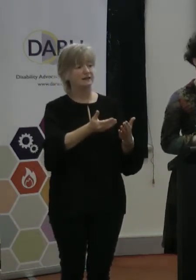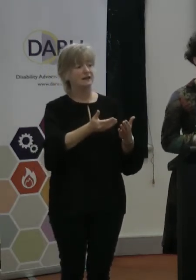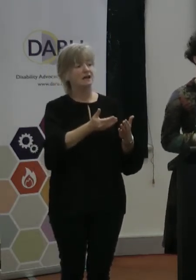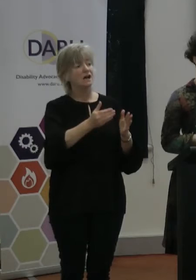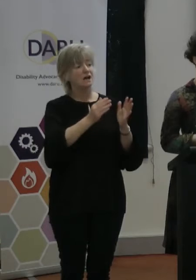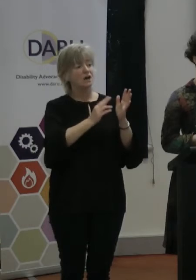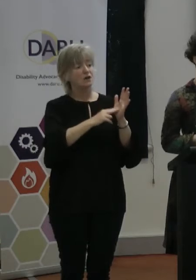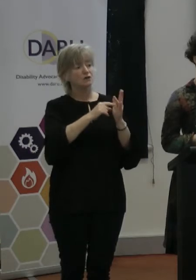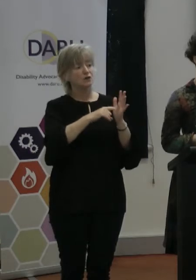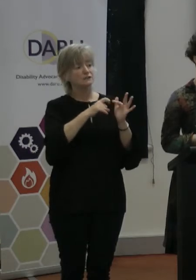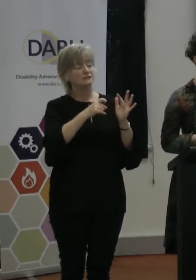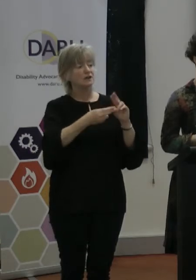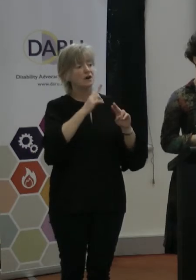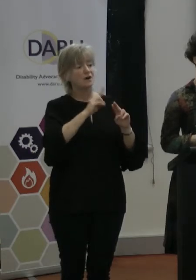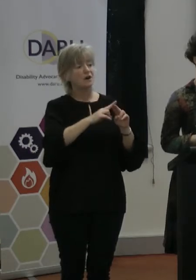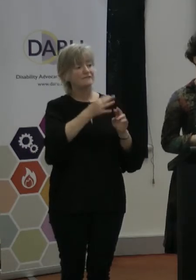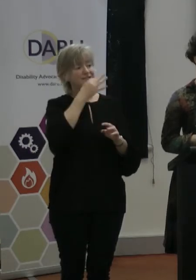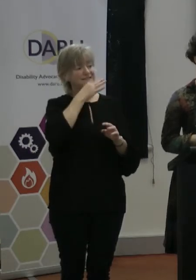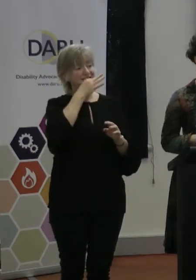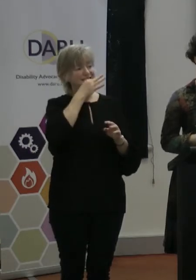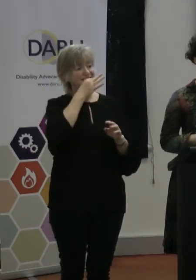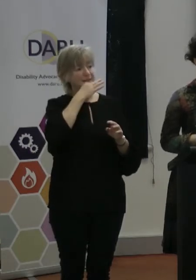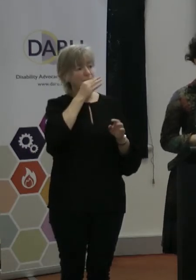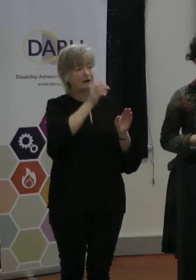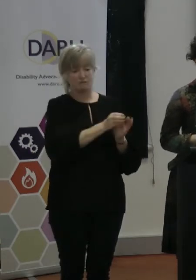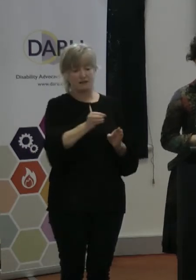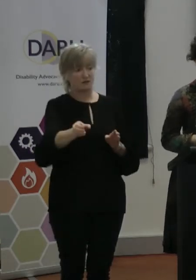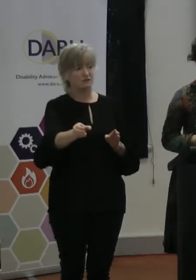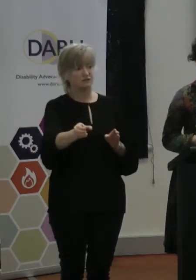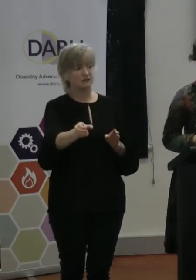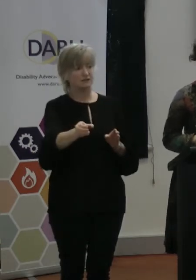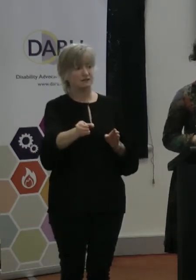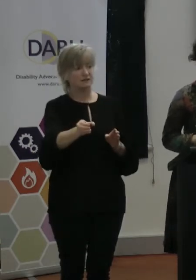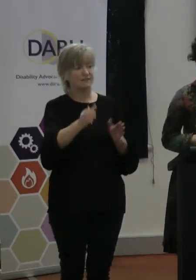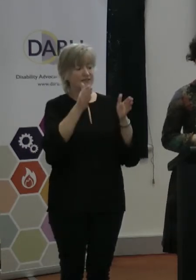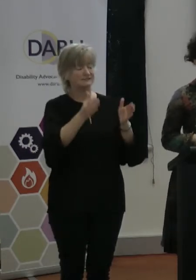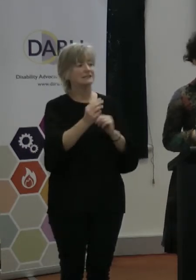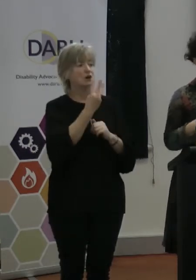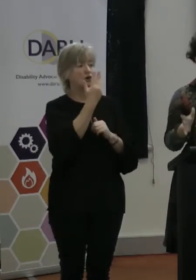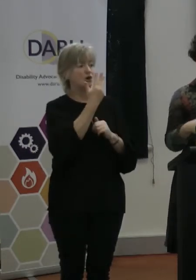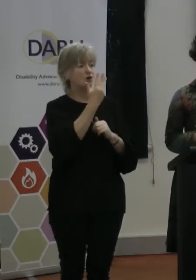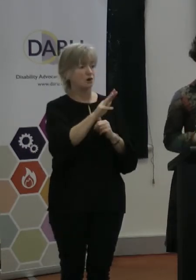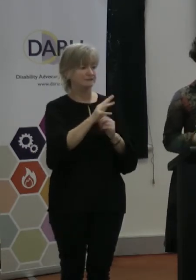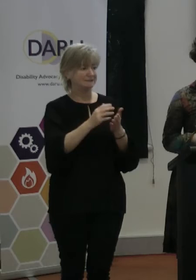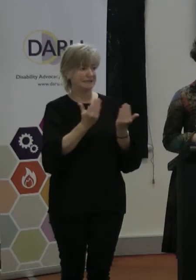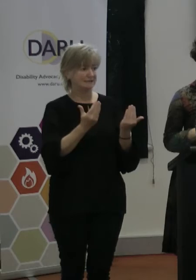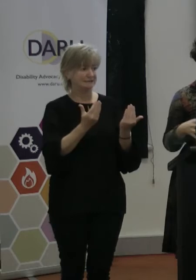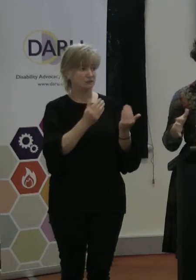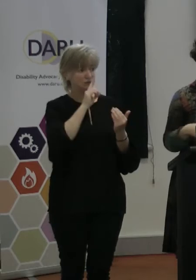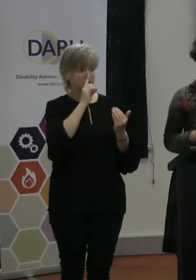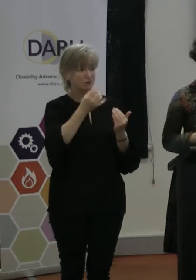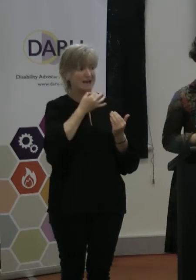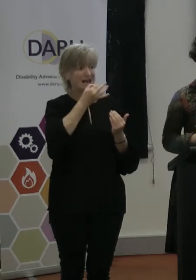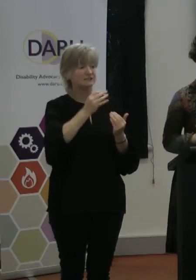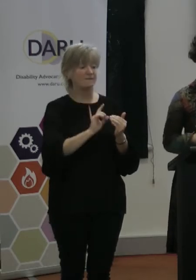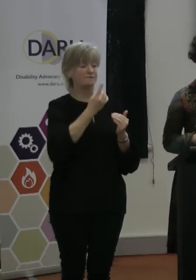relocation before giving a notice to vacate, and that's for a minimum period of 90 days. So you can't ask someone to leave without first finding